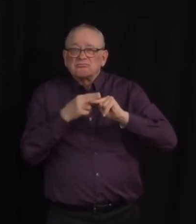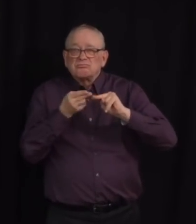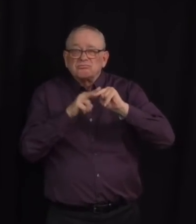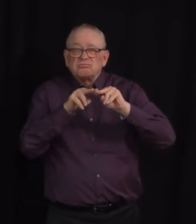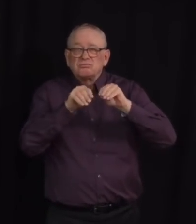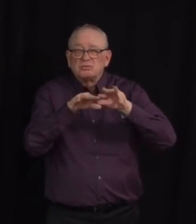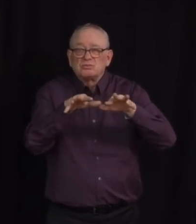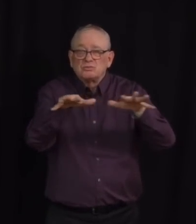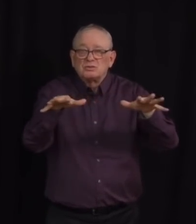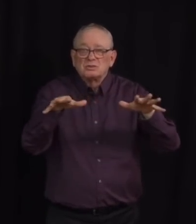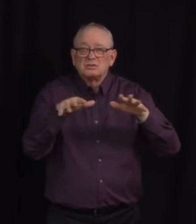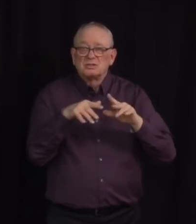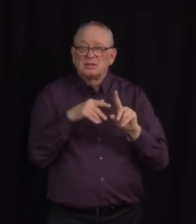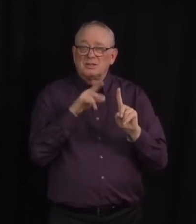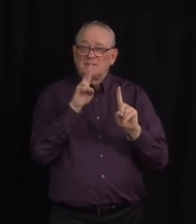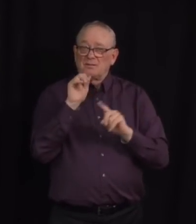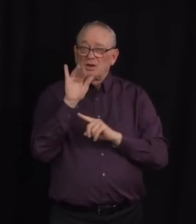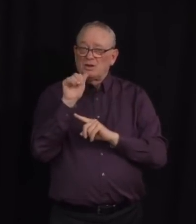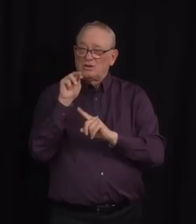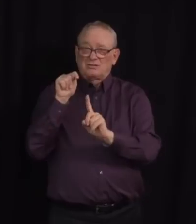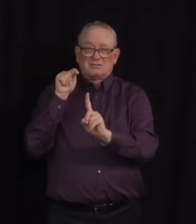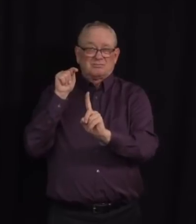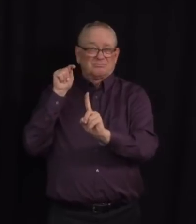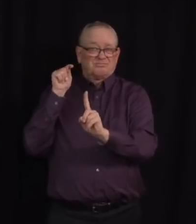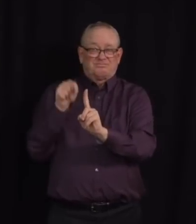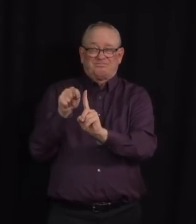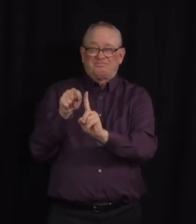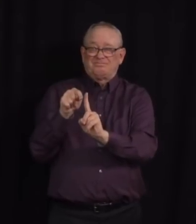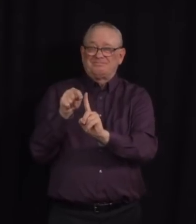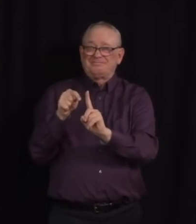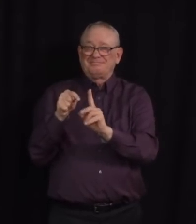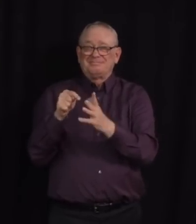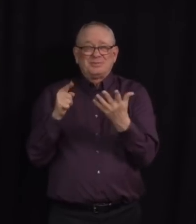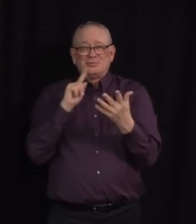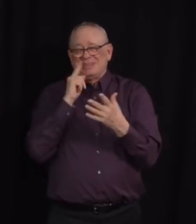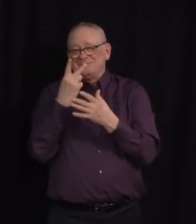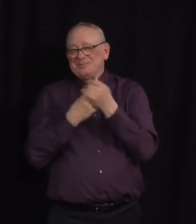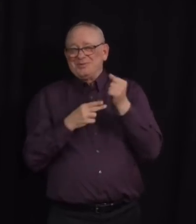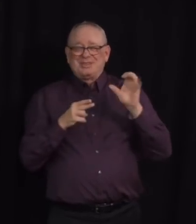spread and the transmission of our cases, and particularly variant cases, continuing to